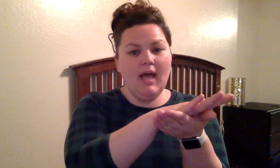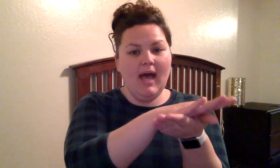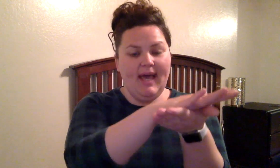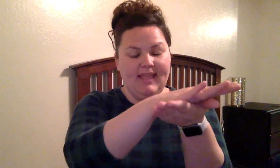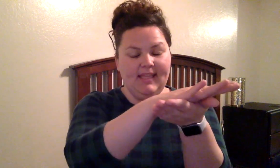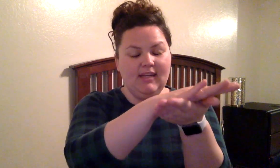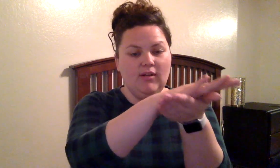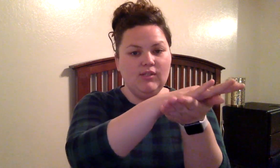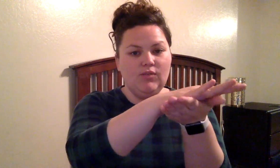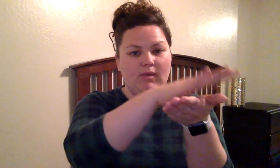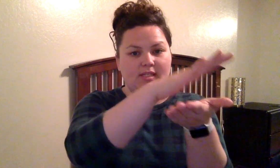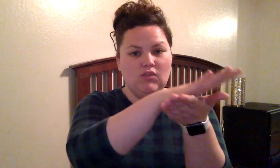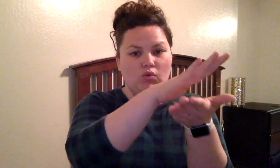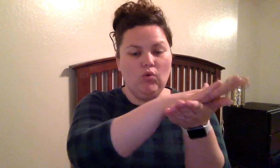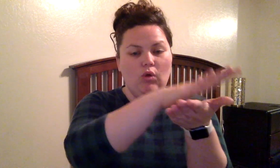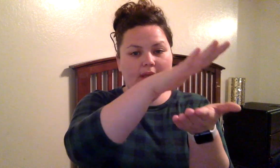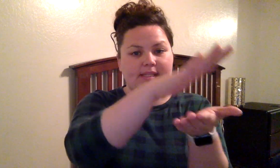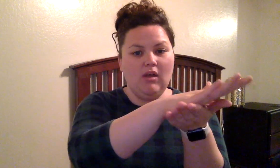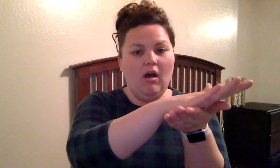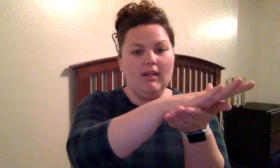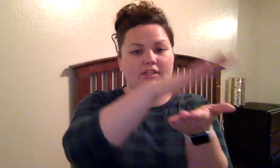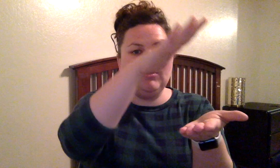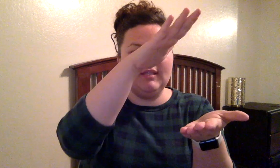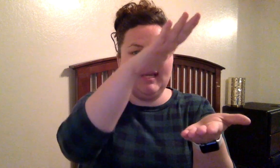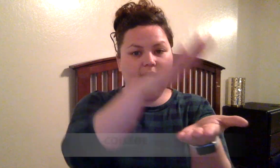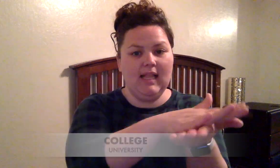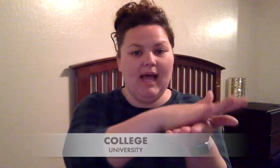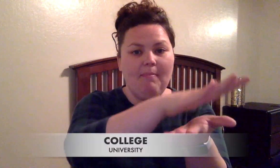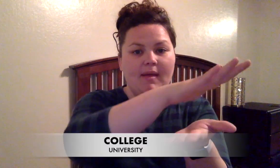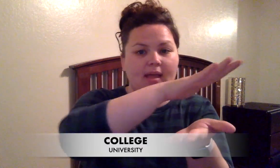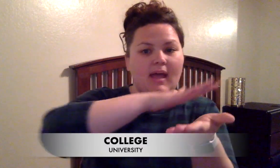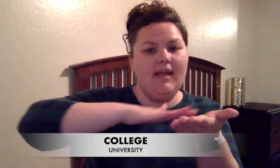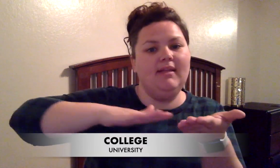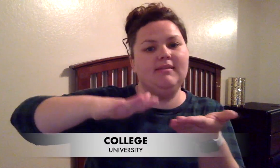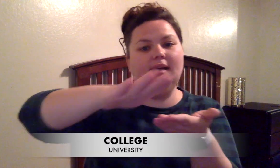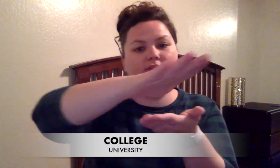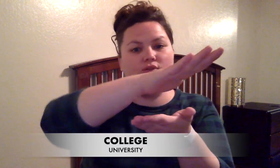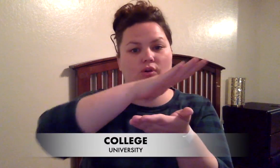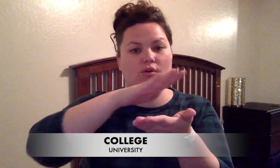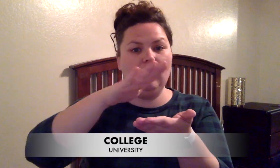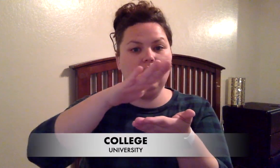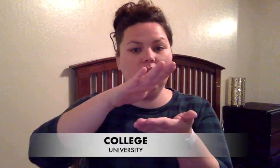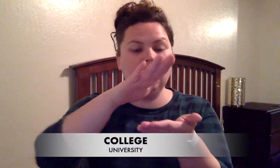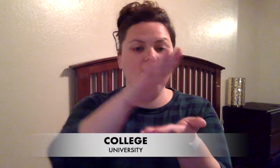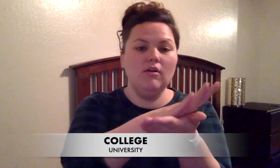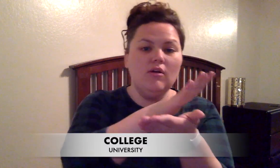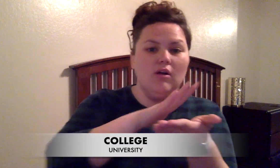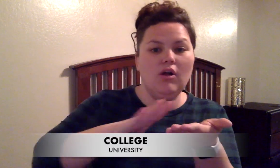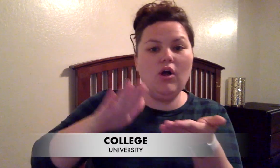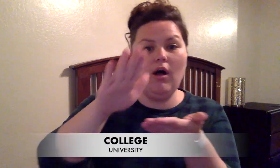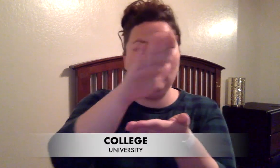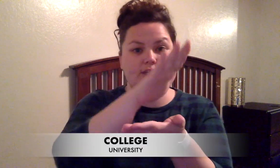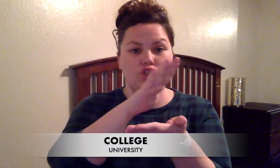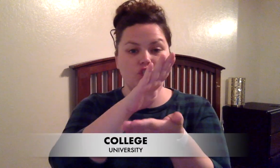I think the closest one to school is college. So it's like a clap, and then it's like a circle. College.